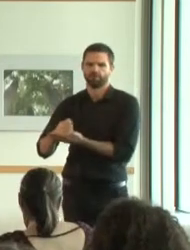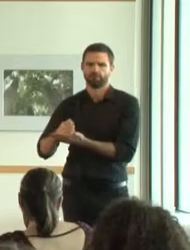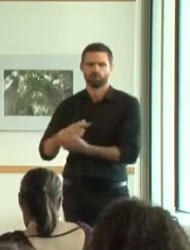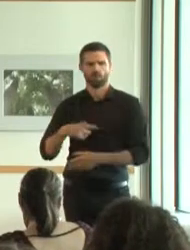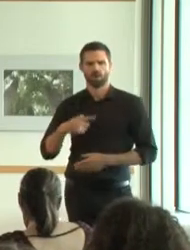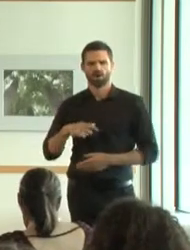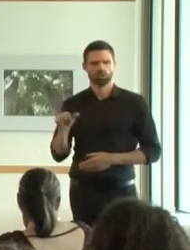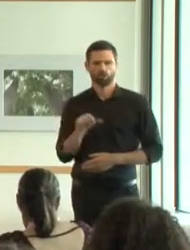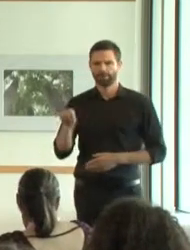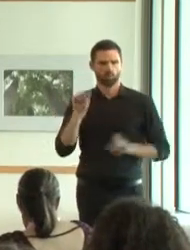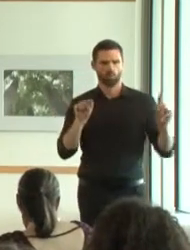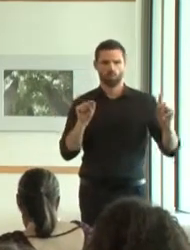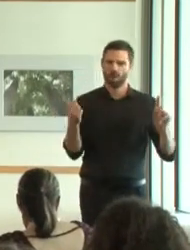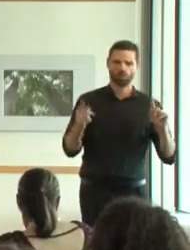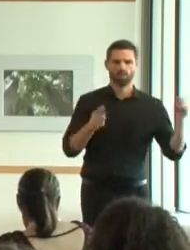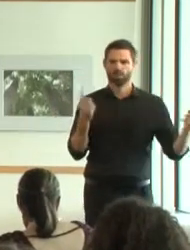one.